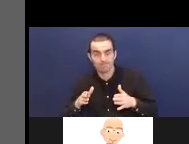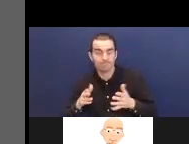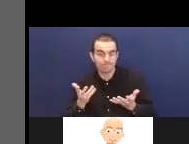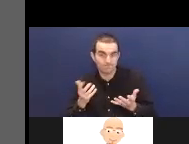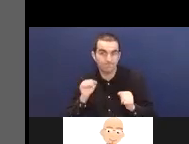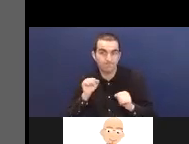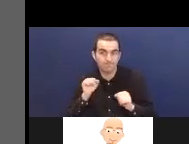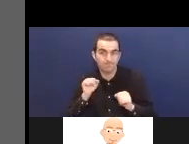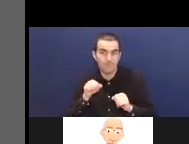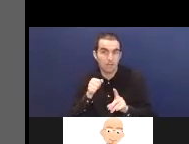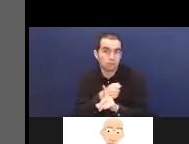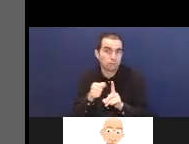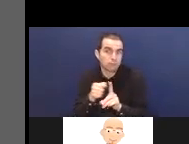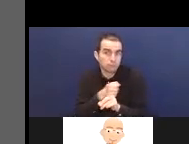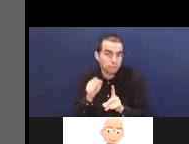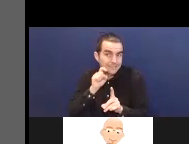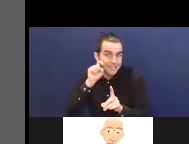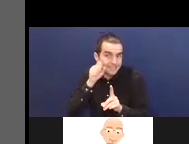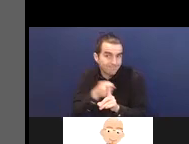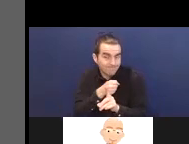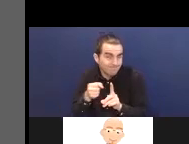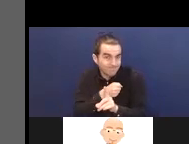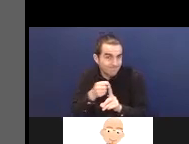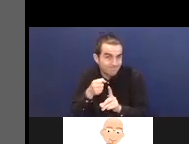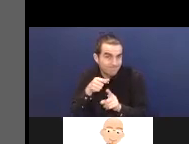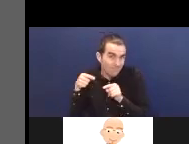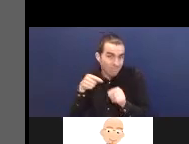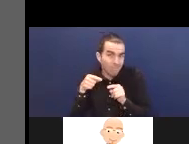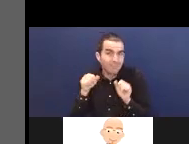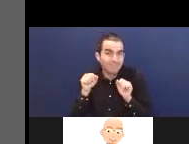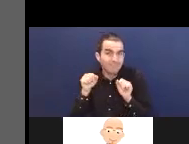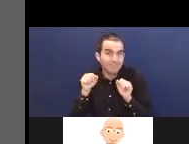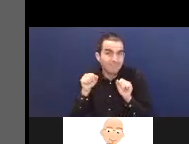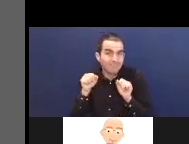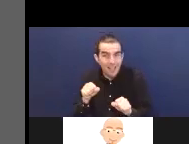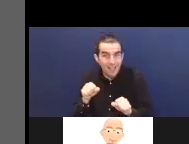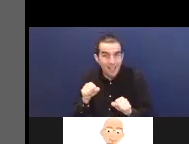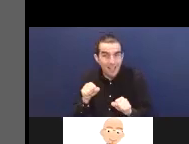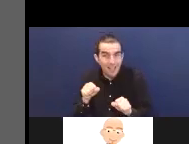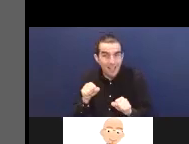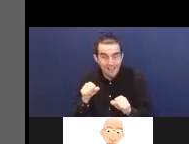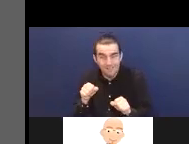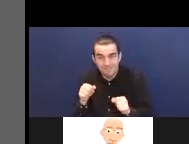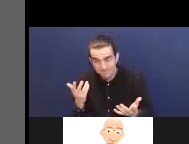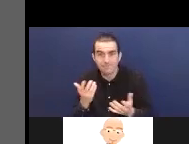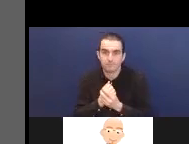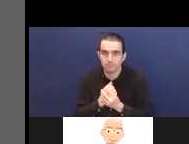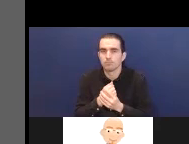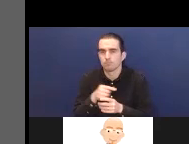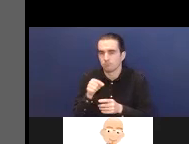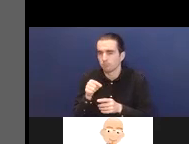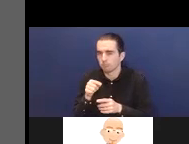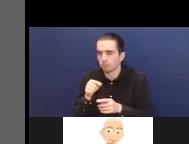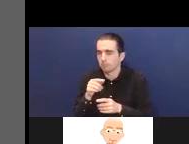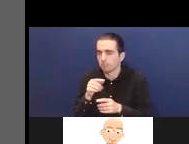risk for that for the digital learning. I think this is a point that I said. Thank